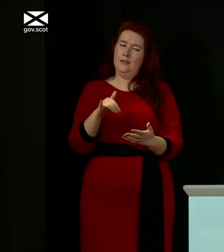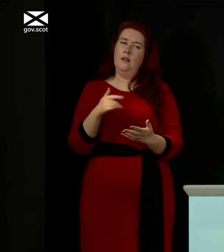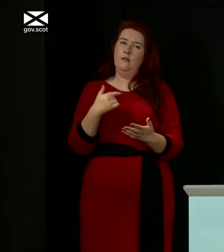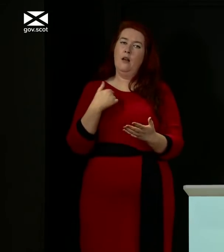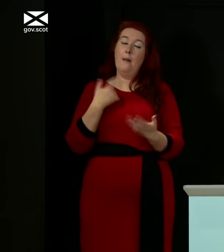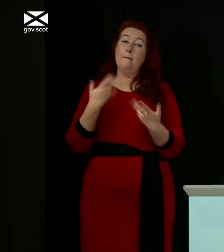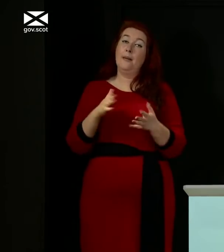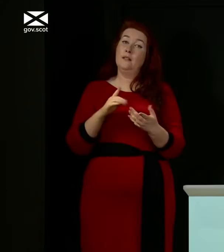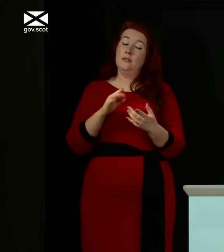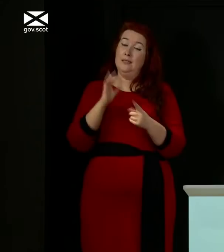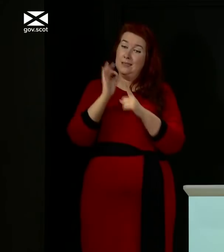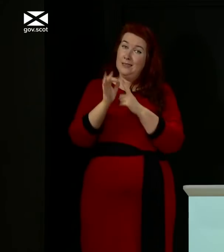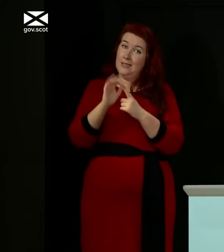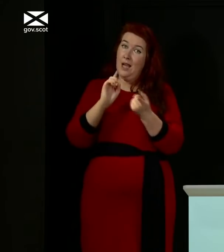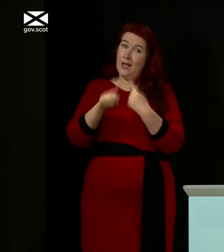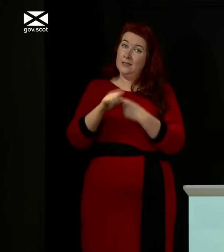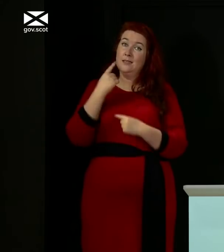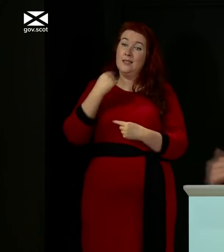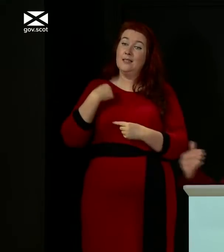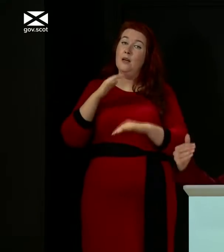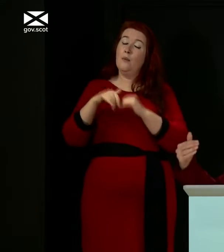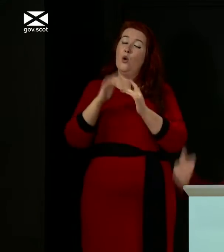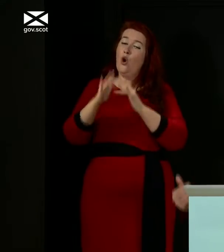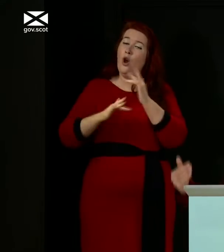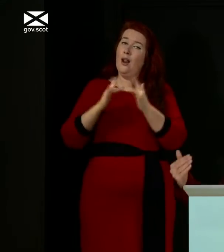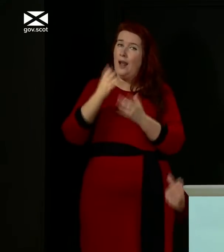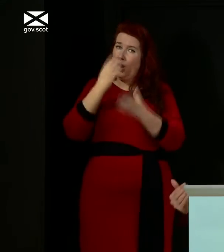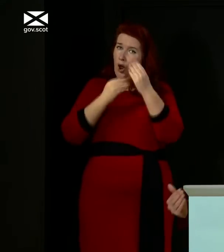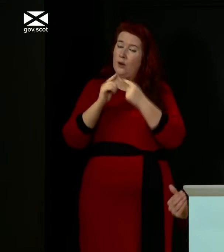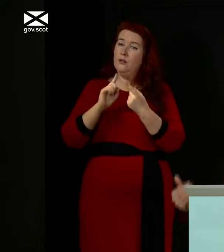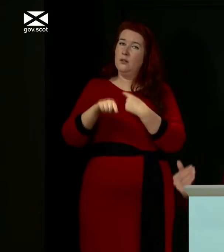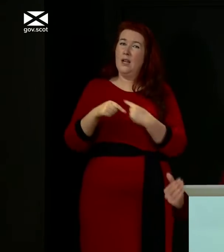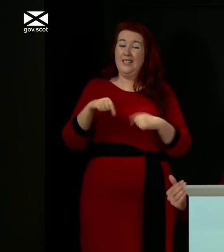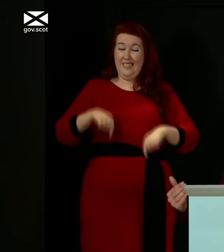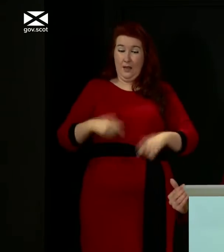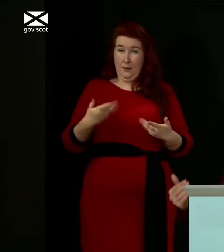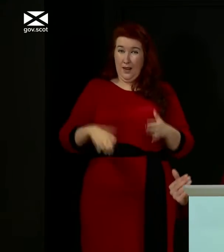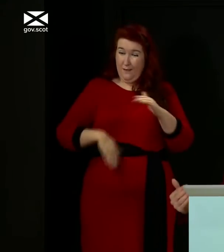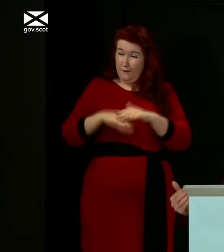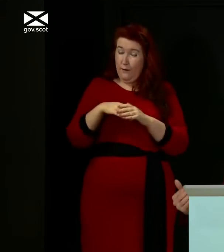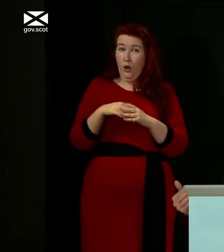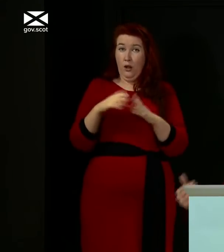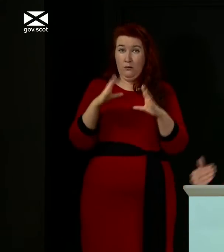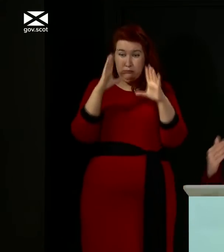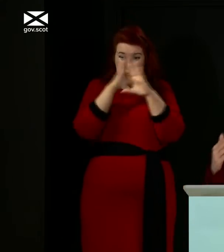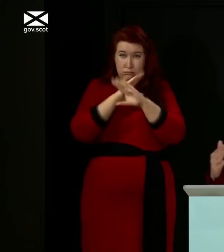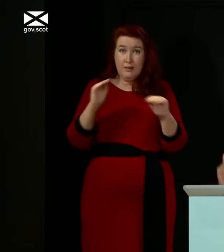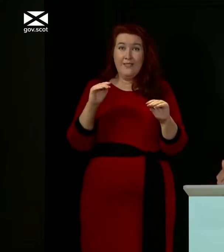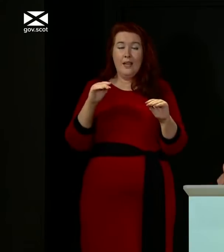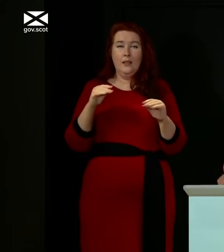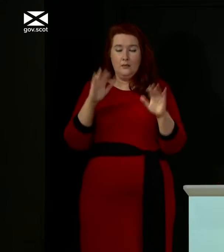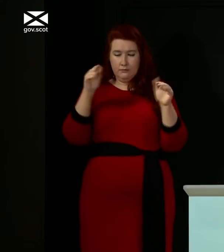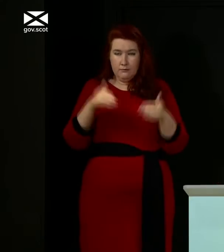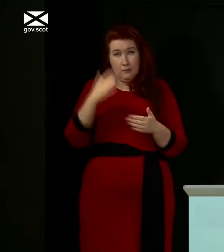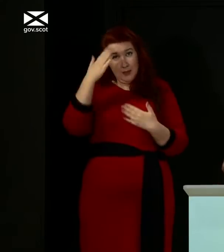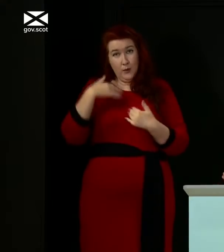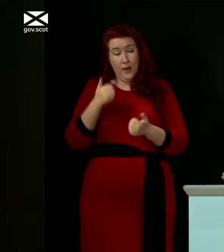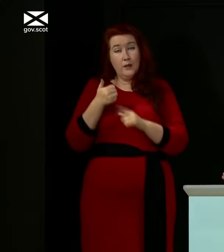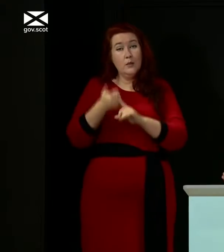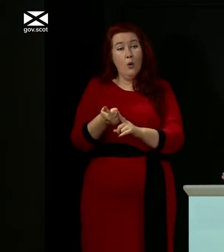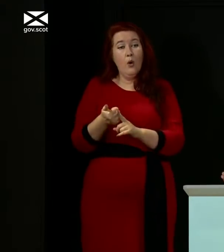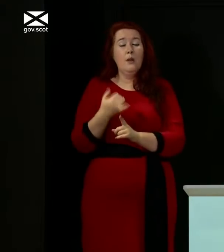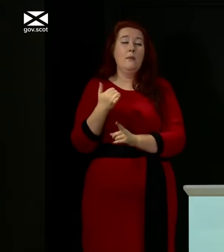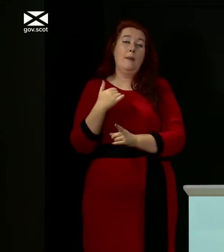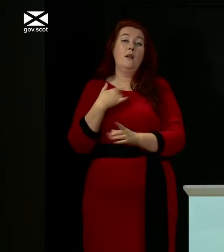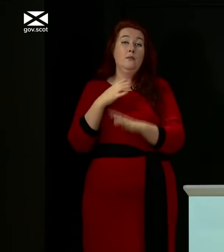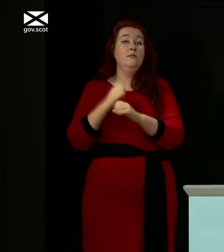detailed answer in Parliament yesterday about online learning. We've had entire briefings here dedicated to mental health support. Perhaps, and I'll give